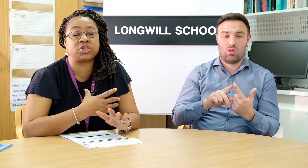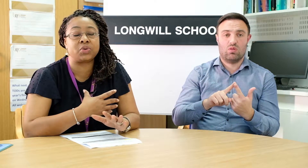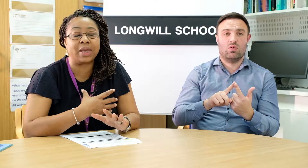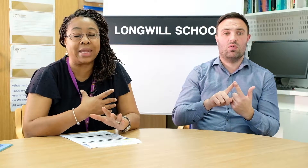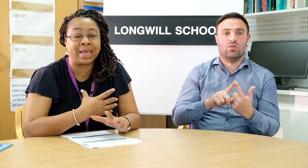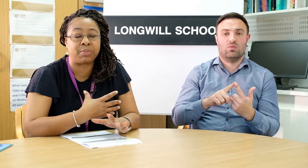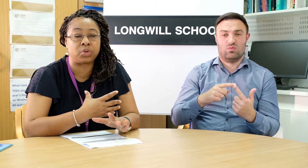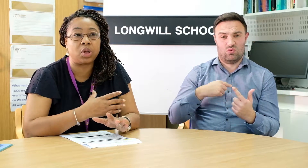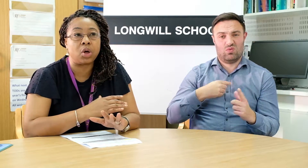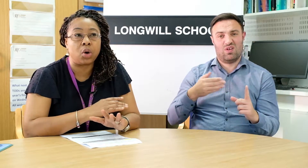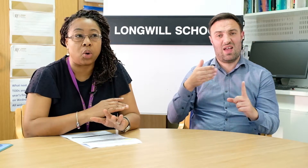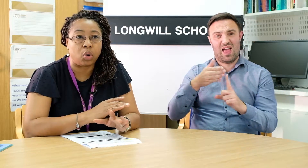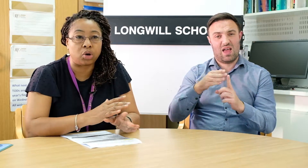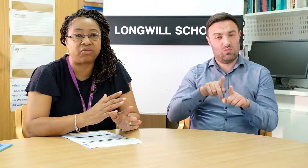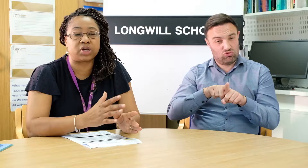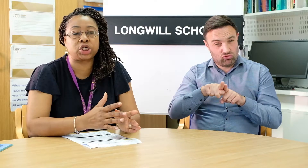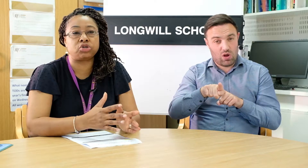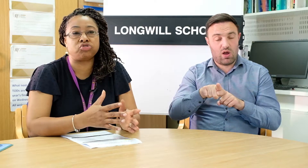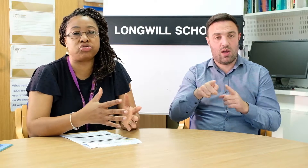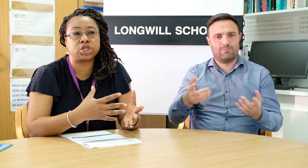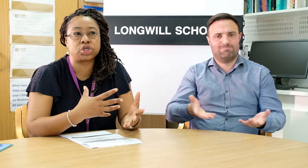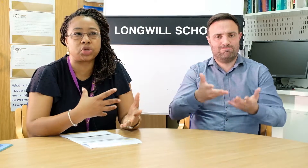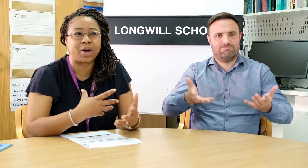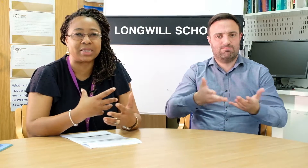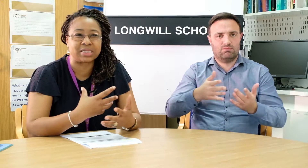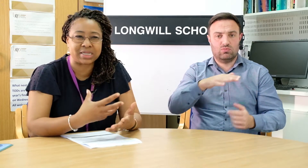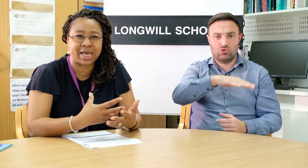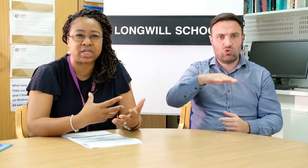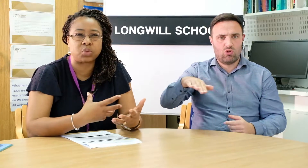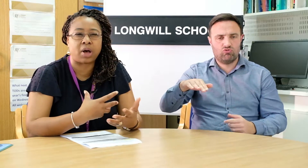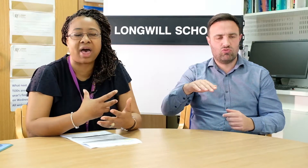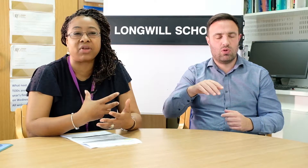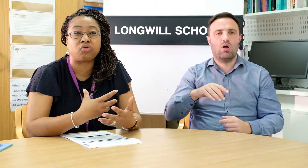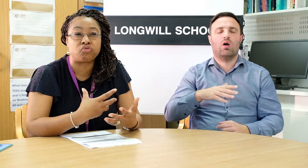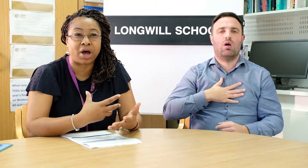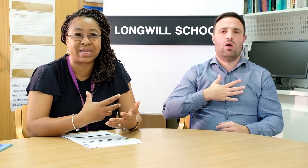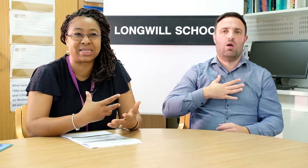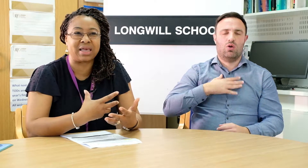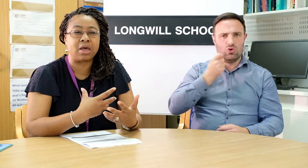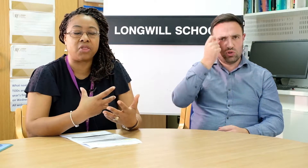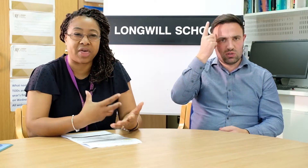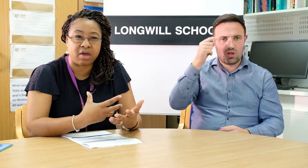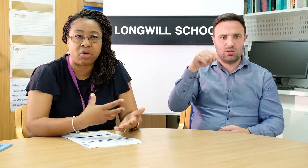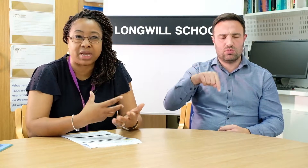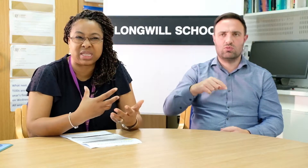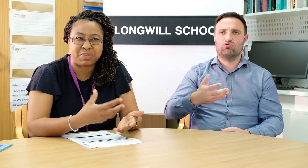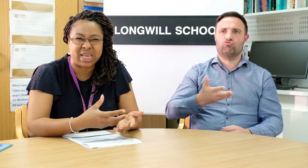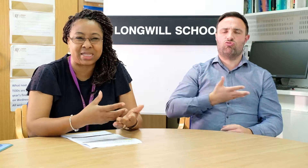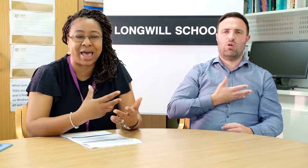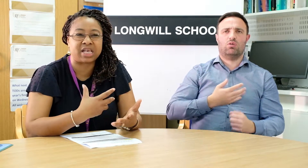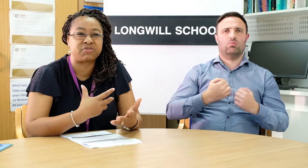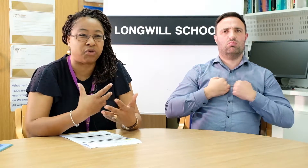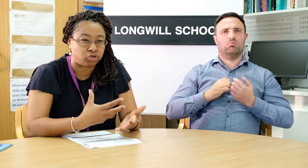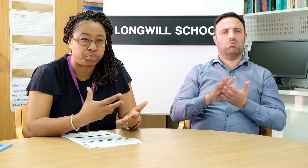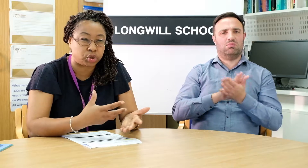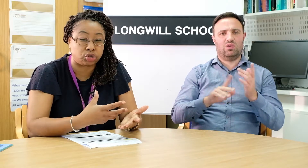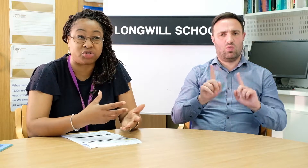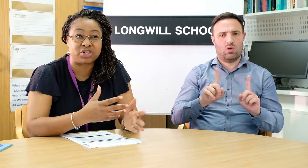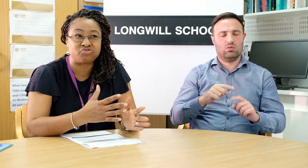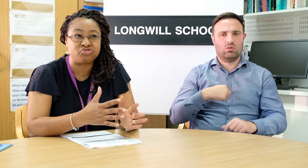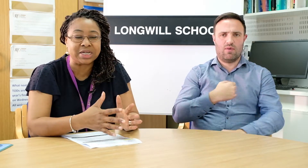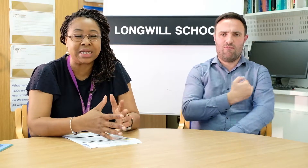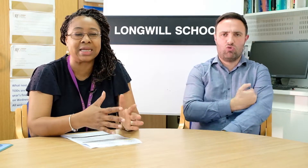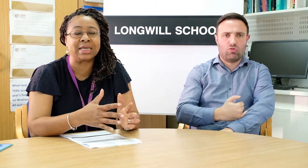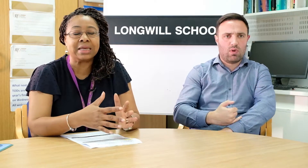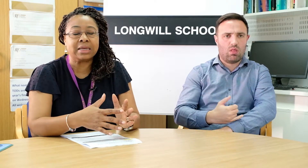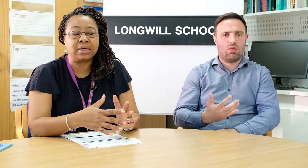to do is to enable all of our children to understand what having their rights means. As vulnerable